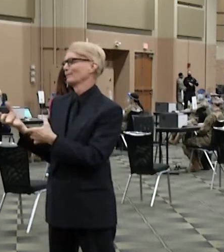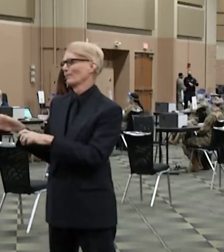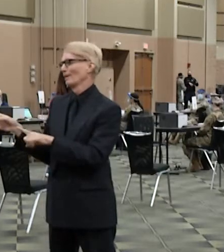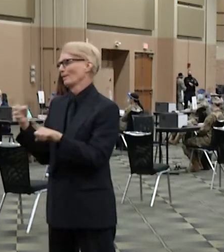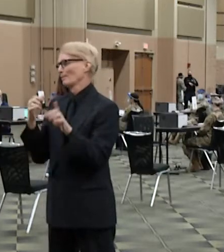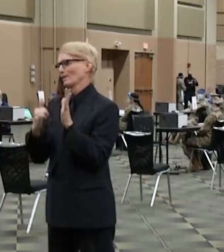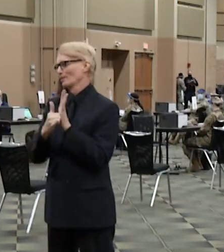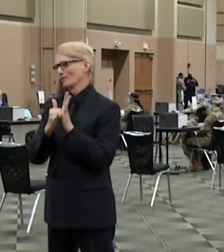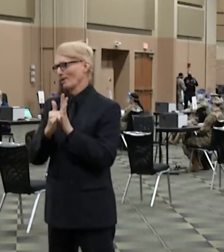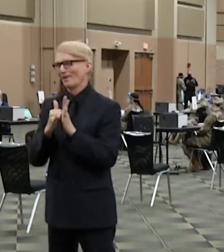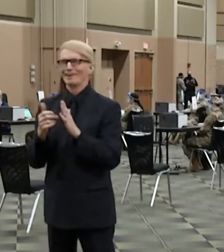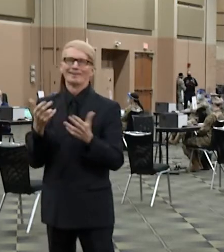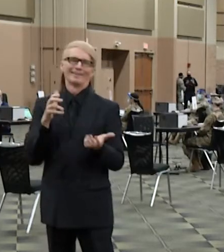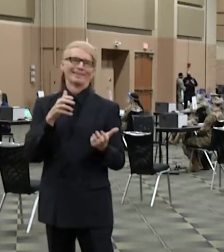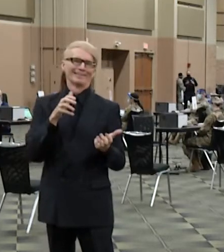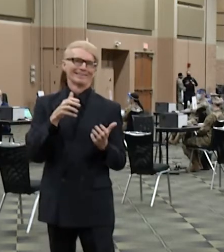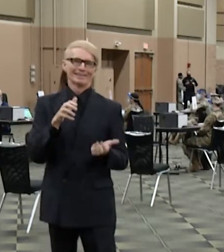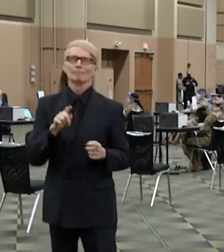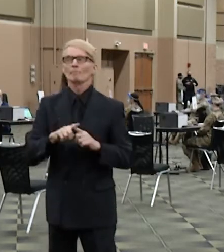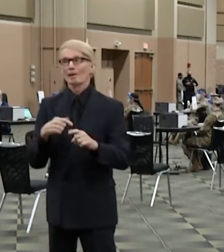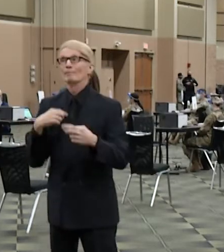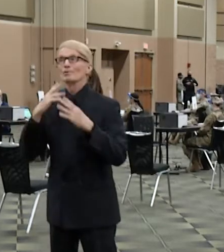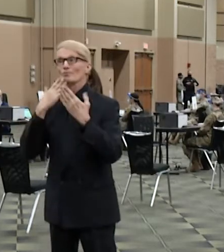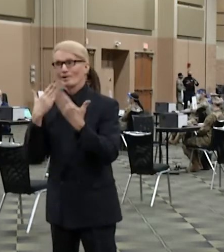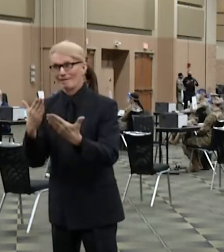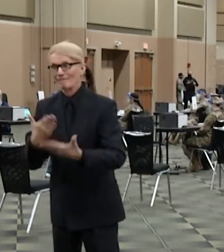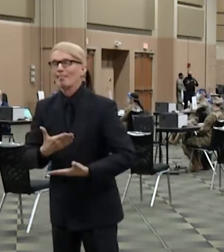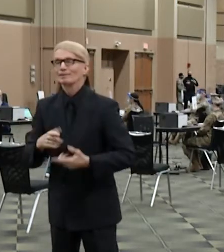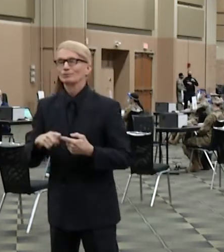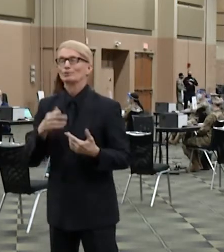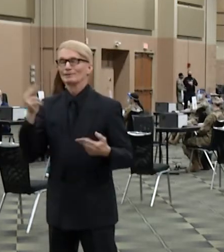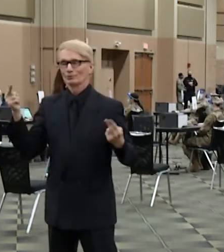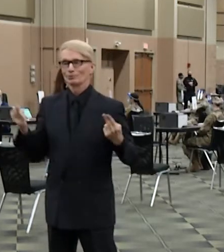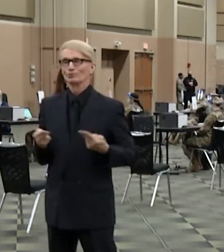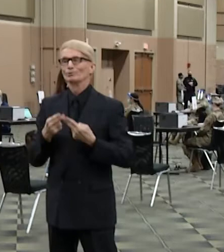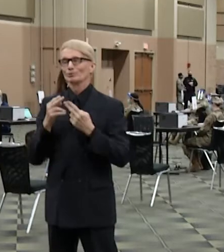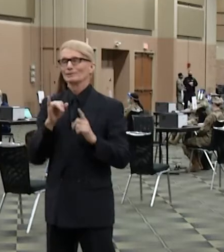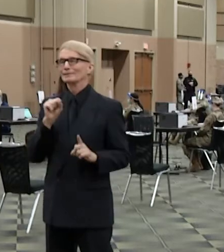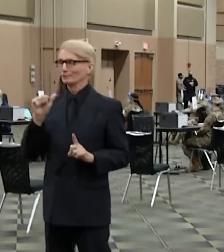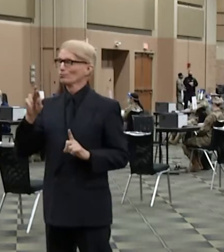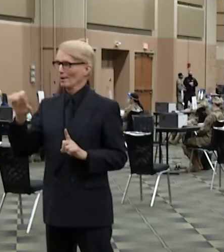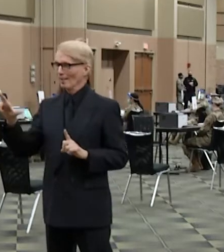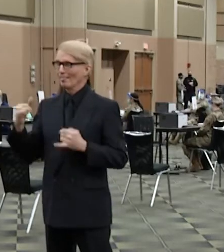So I am very grateful to introduce Israel Rocha. Thank you.